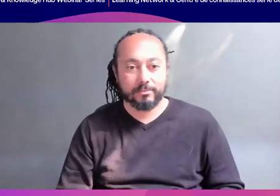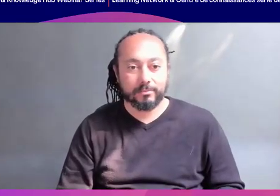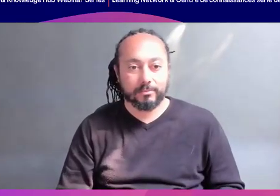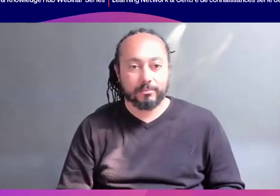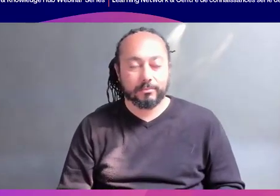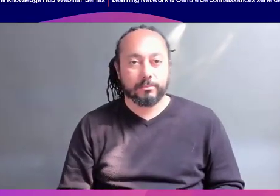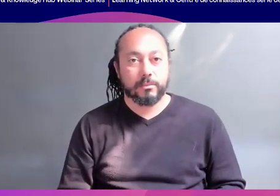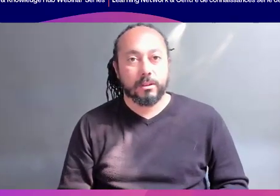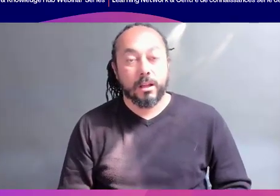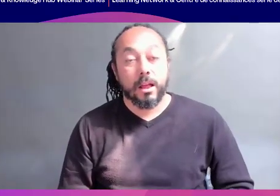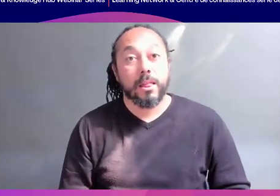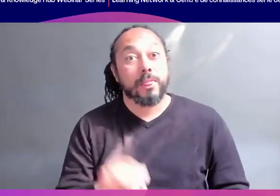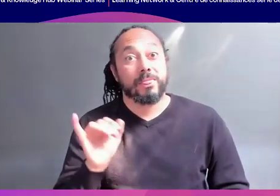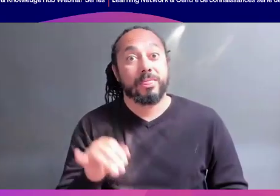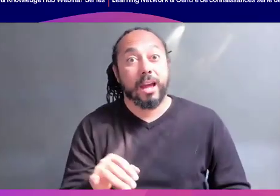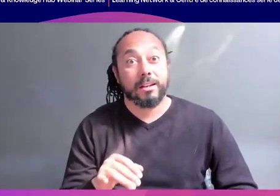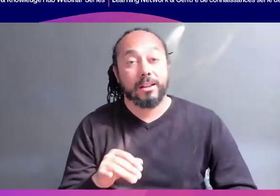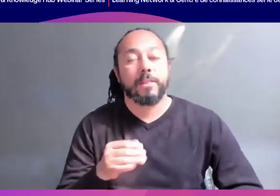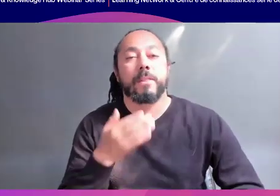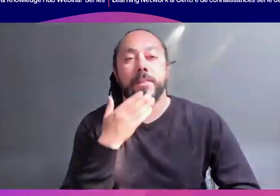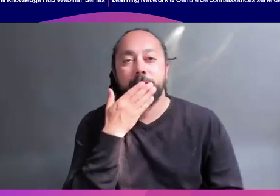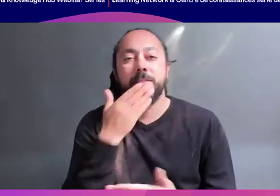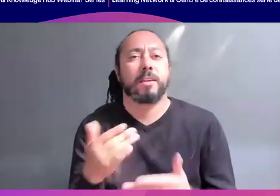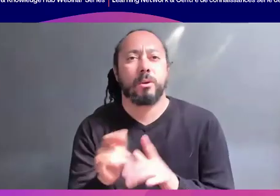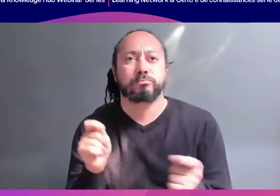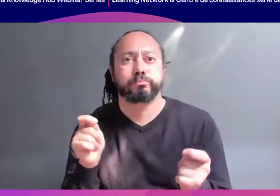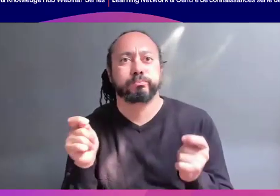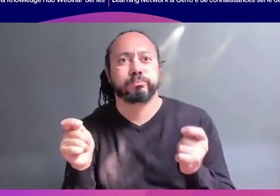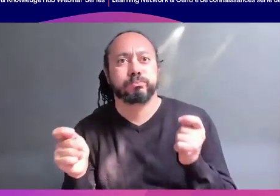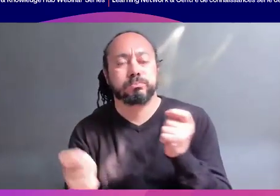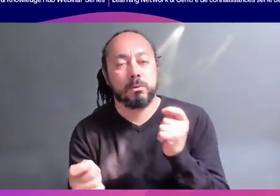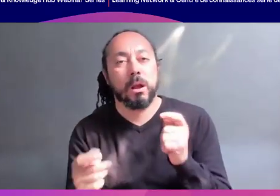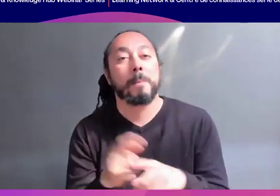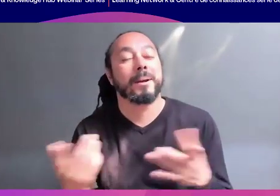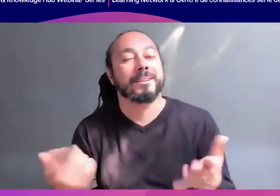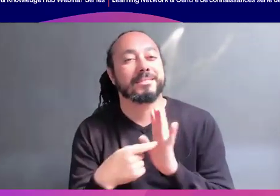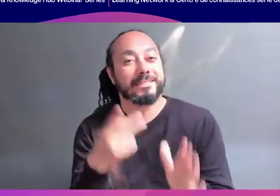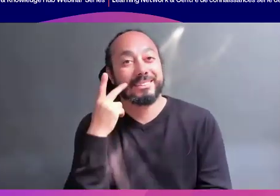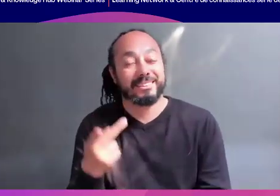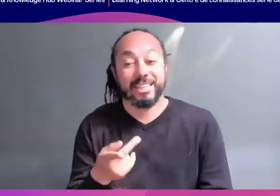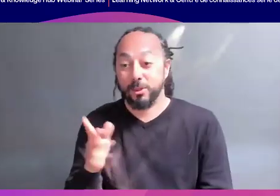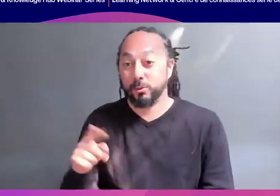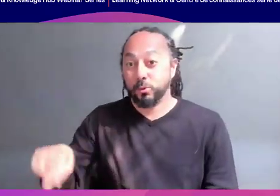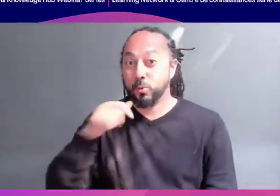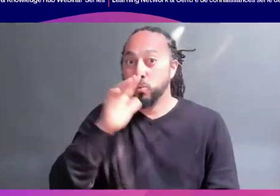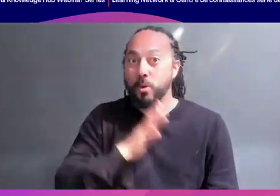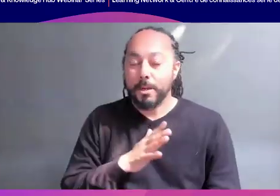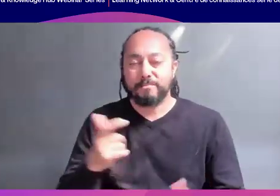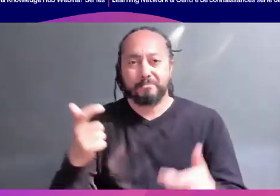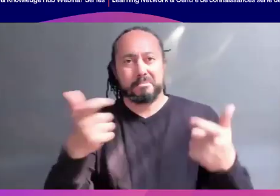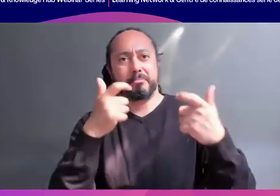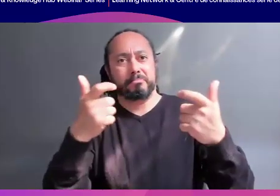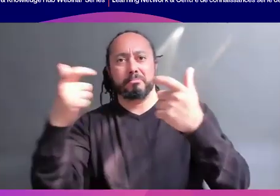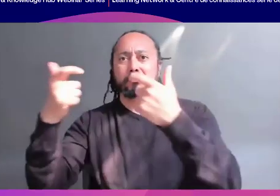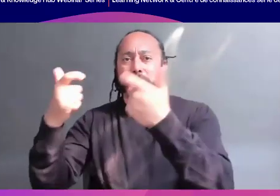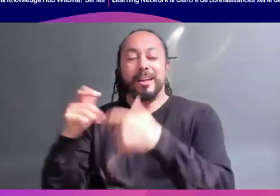thankfully changing, but it's just an indication of what some of the experiences may have been for those women in some of the services.